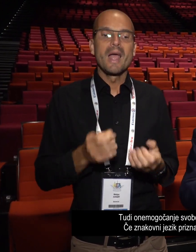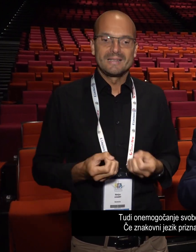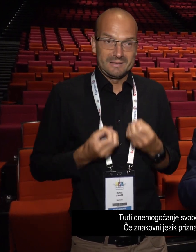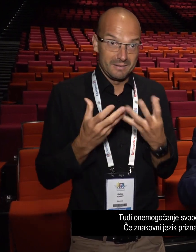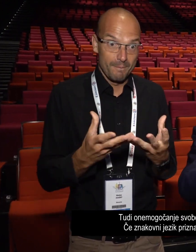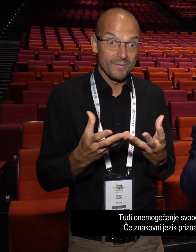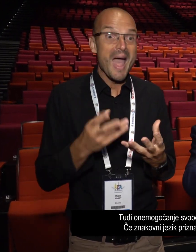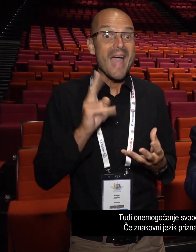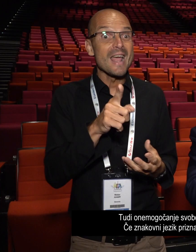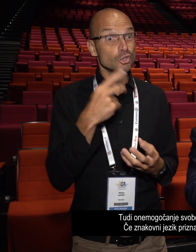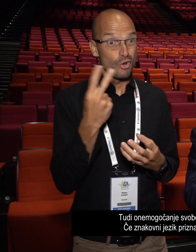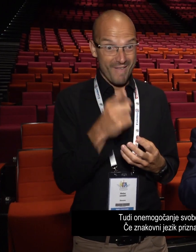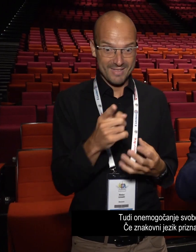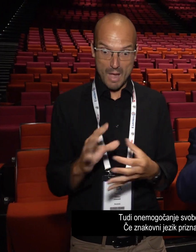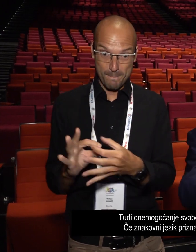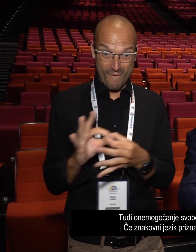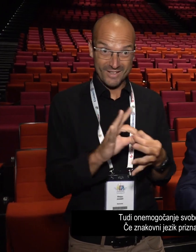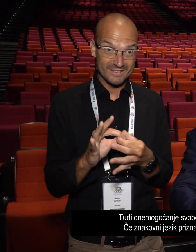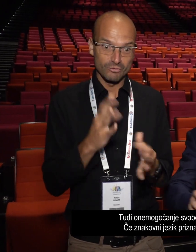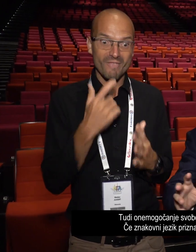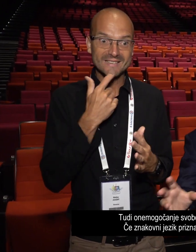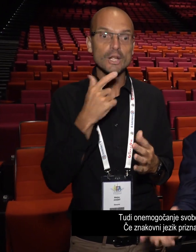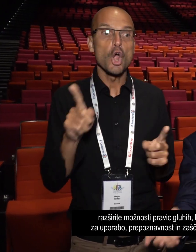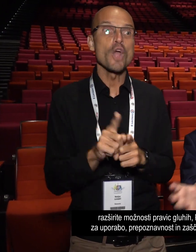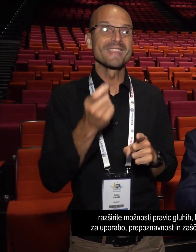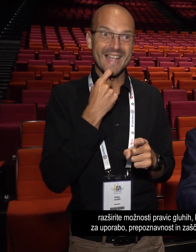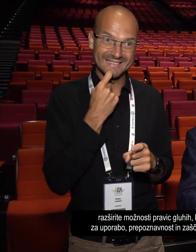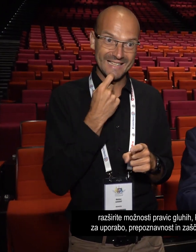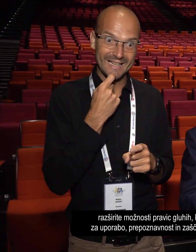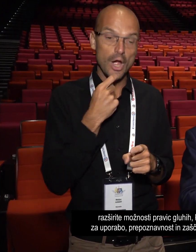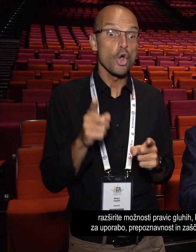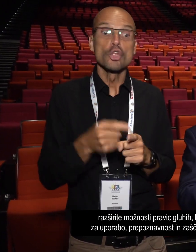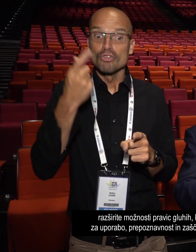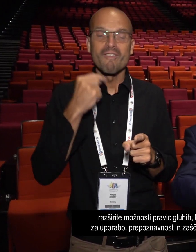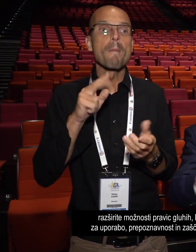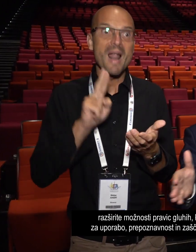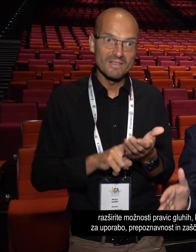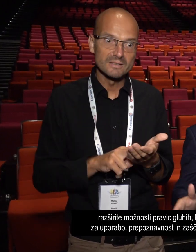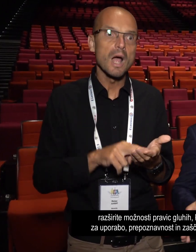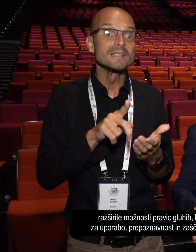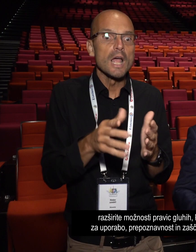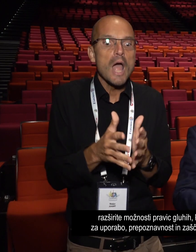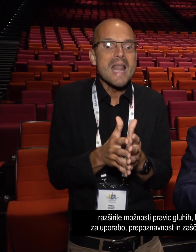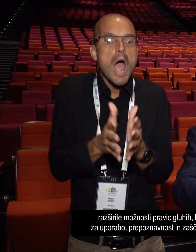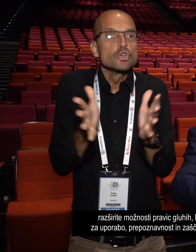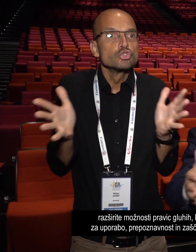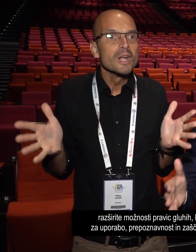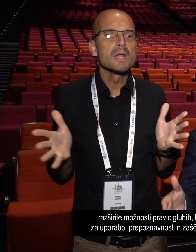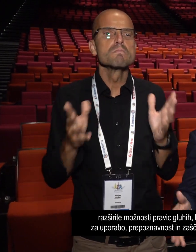linking sign languages as languages, and there are relevant human rights, is broadening, if you will, the possible range